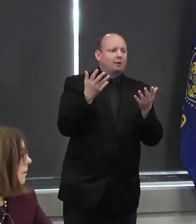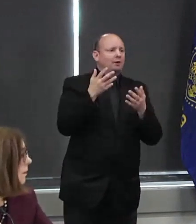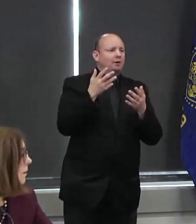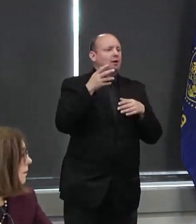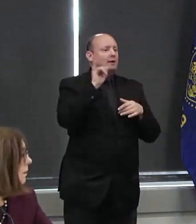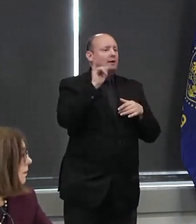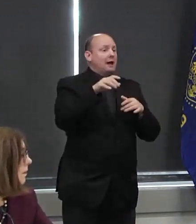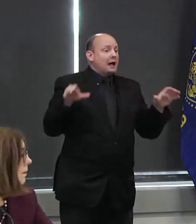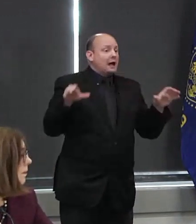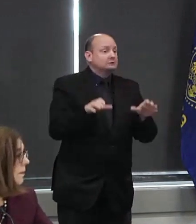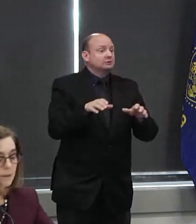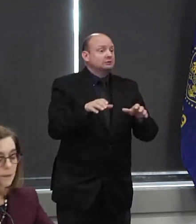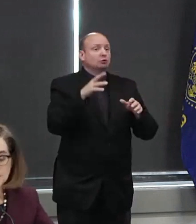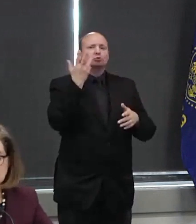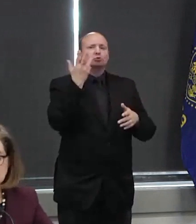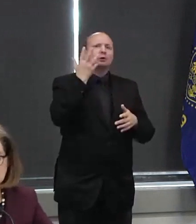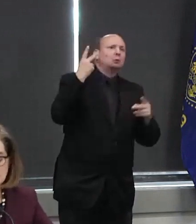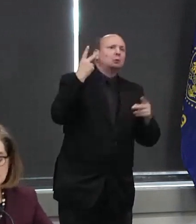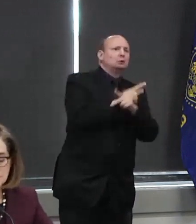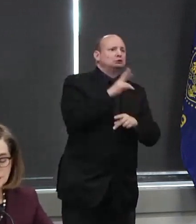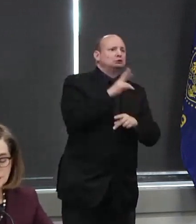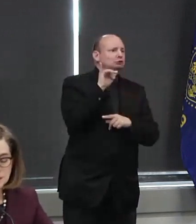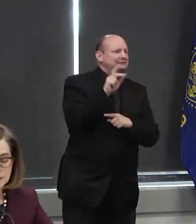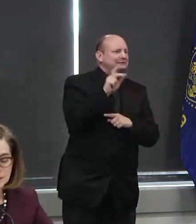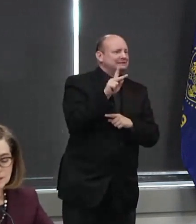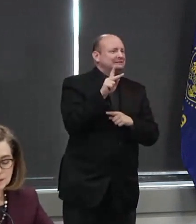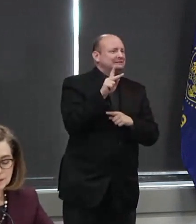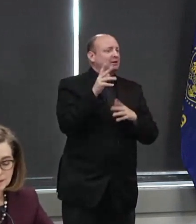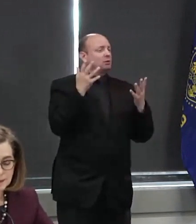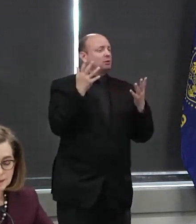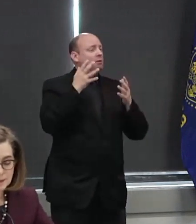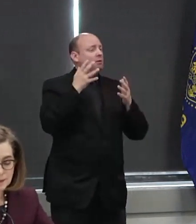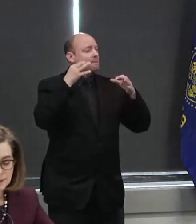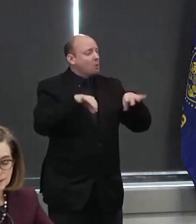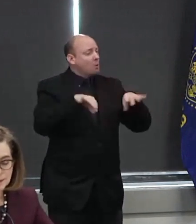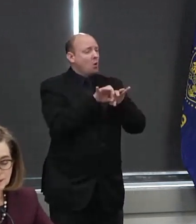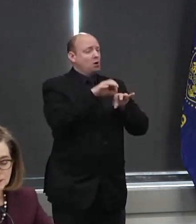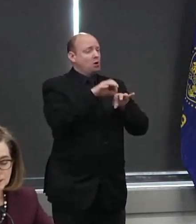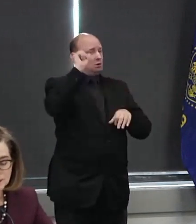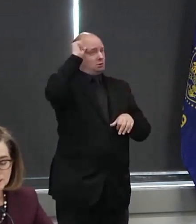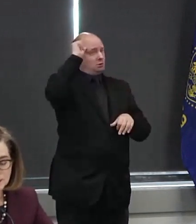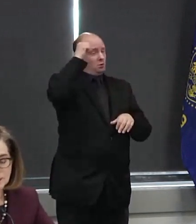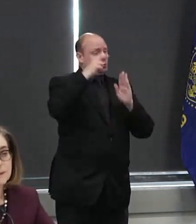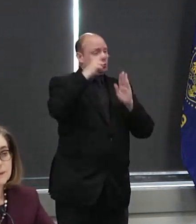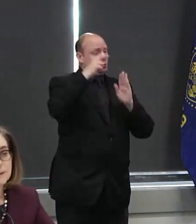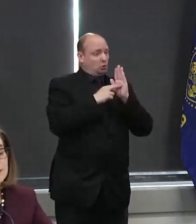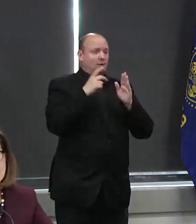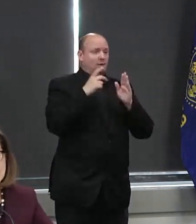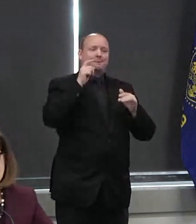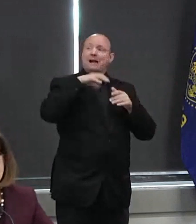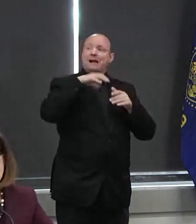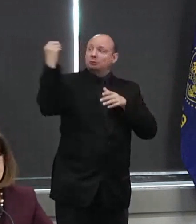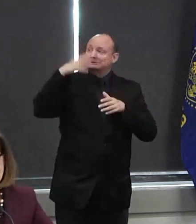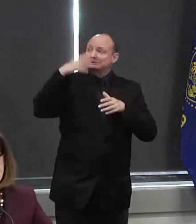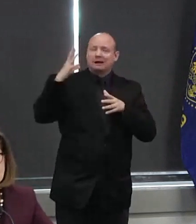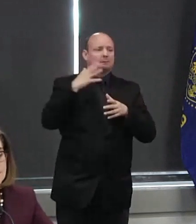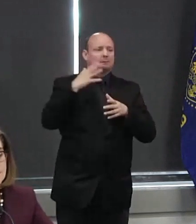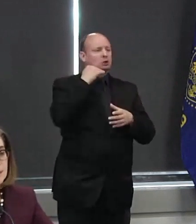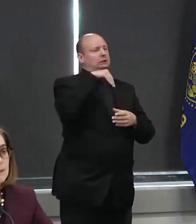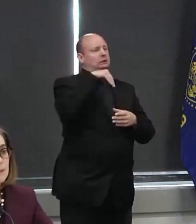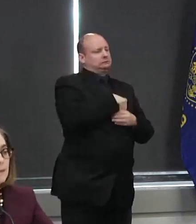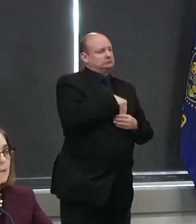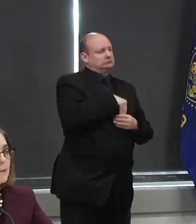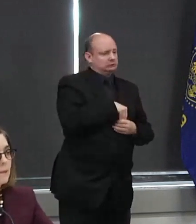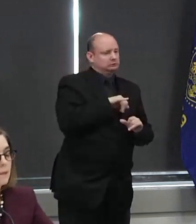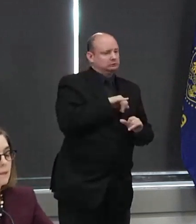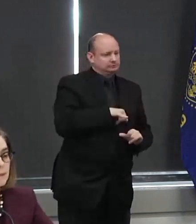is better than inside. And I think guidance around outdoor activities is an area where you may see things evolve as we go through the summer and learn more about what